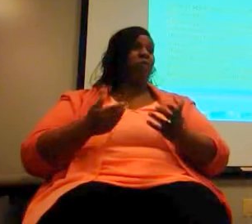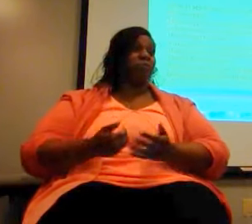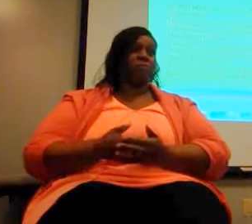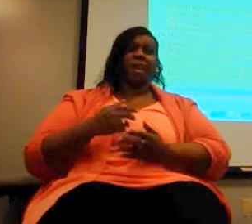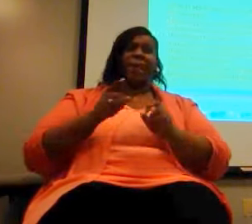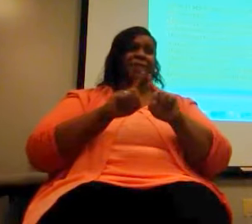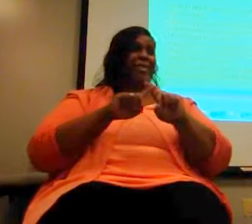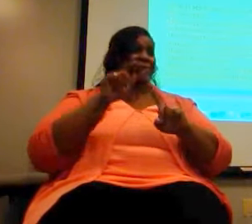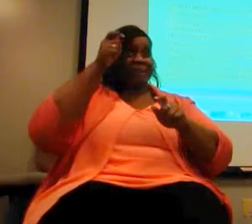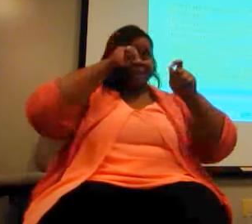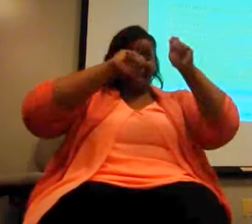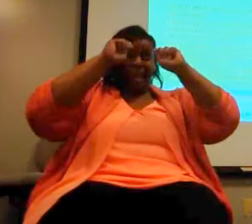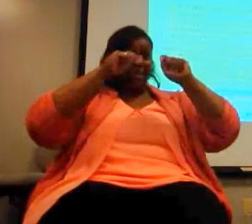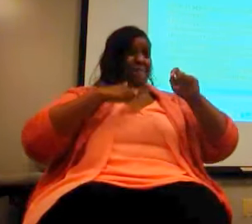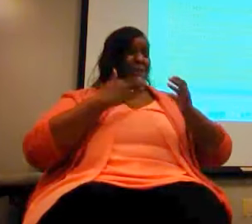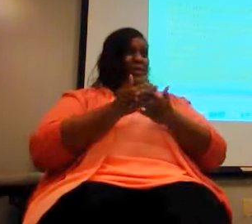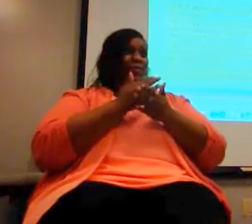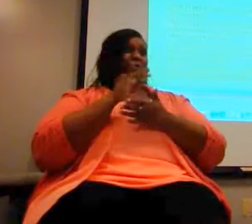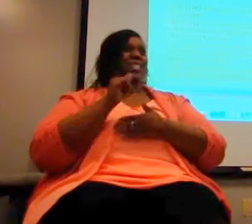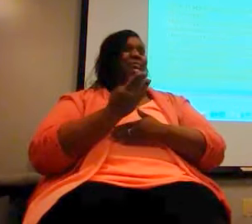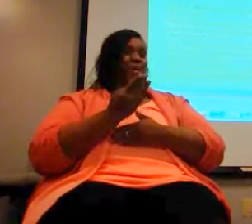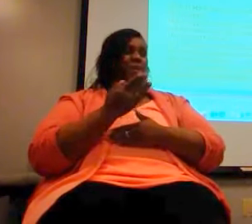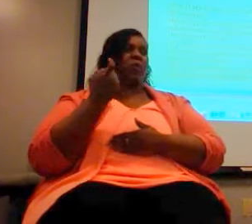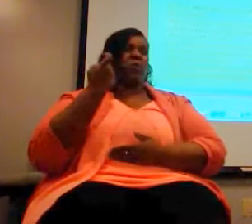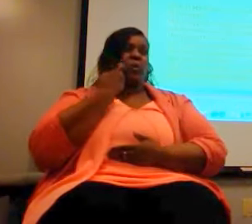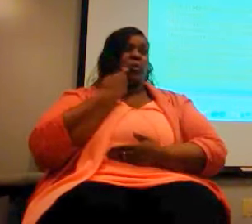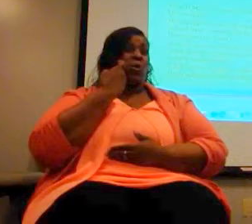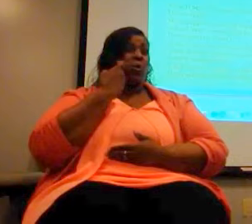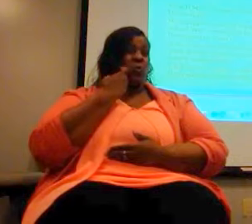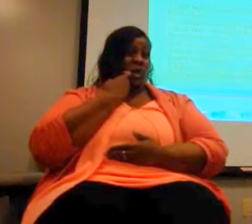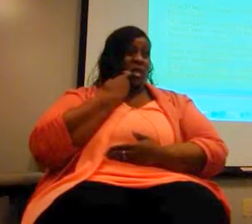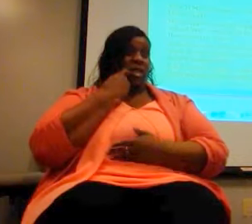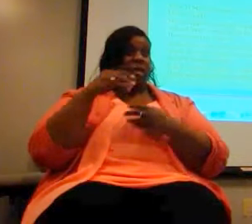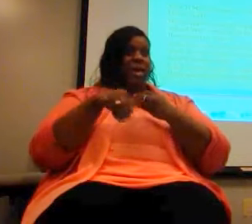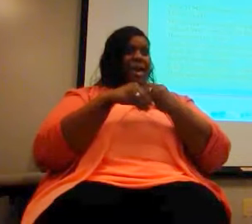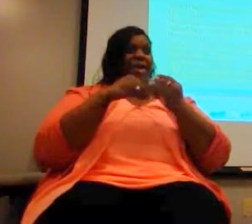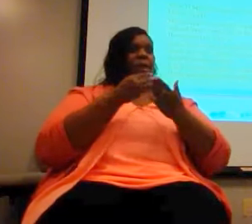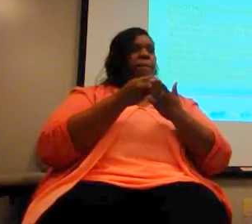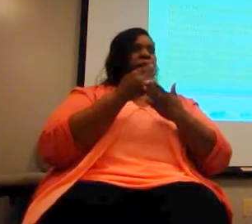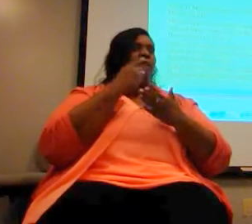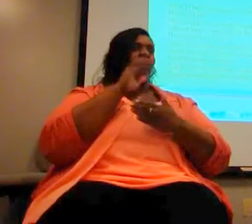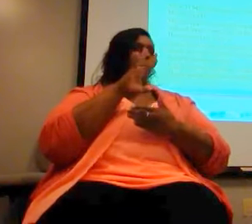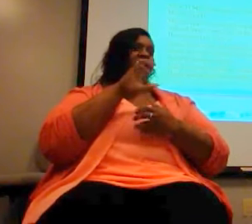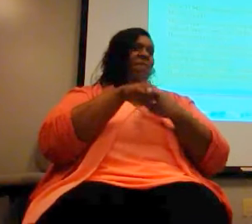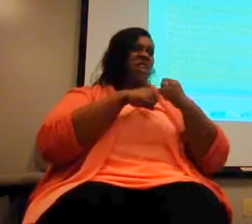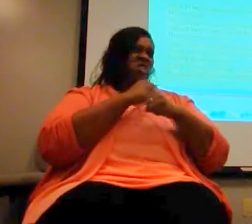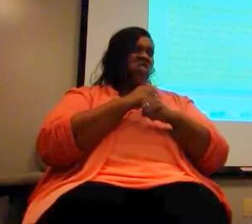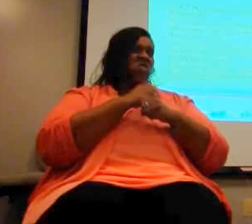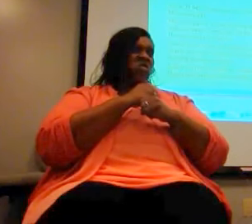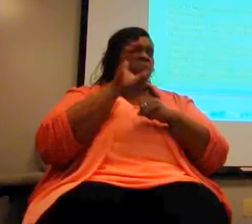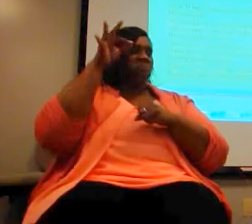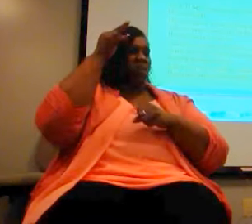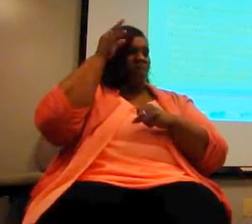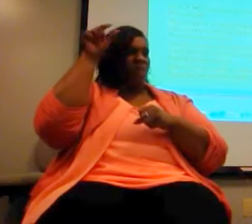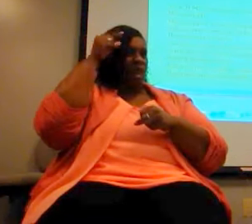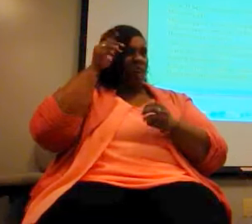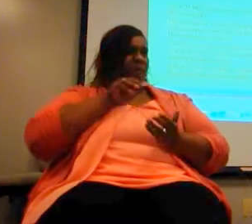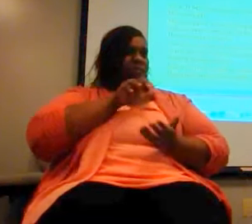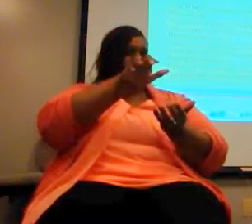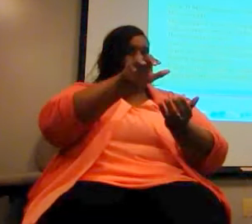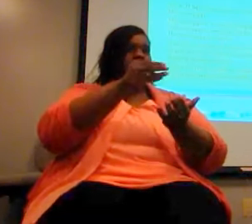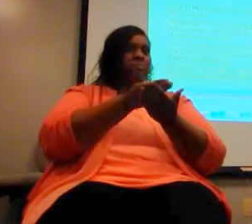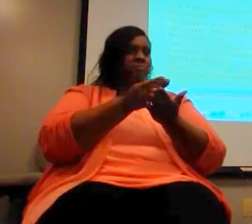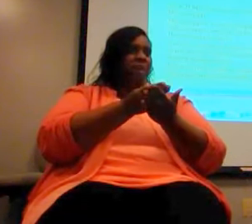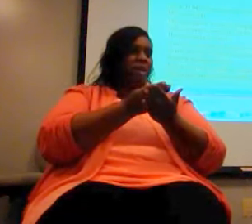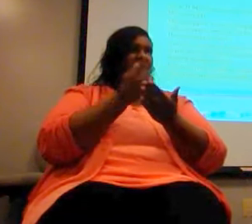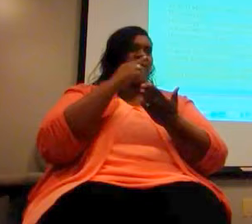we wear in this new, we were just refunded for 5 more years from the federal government, OSEP,